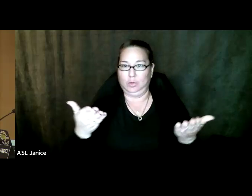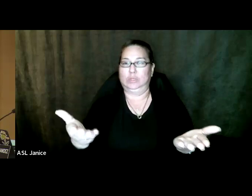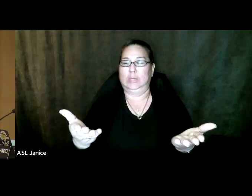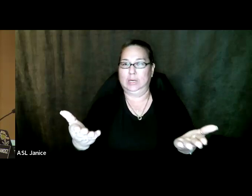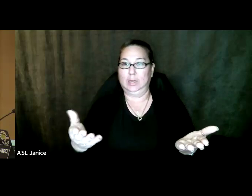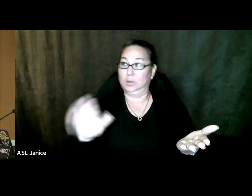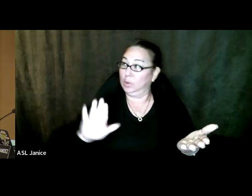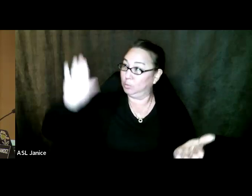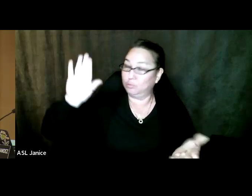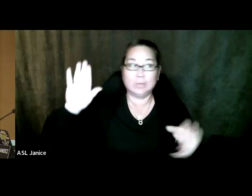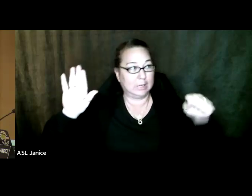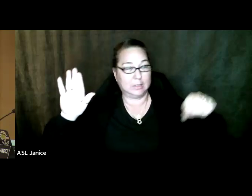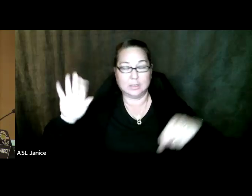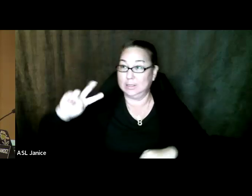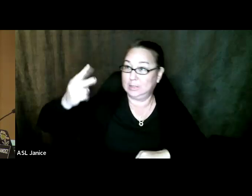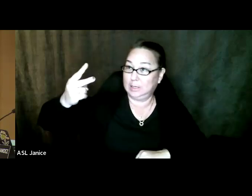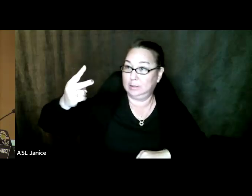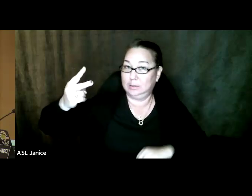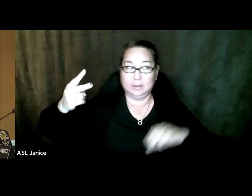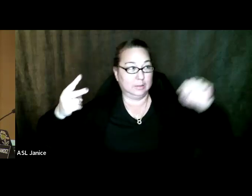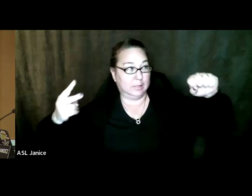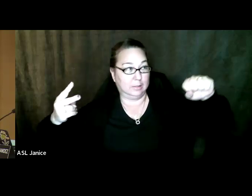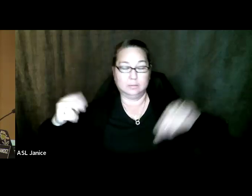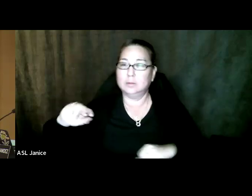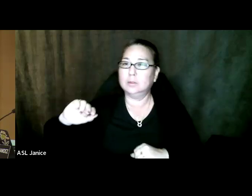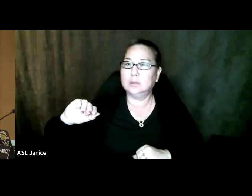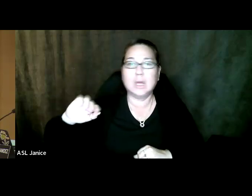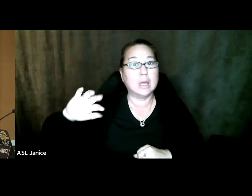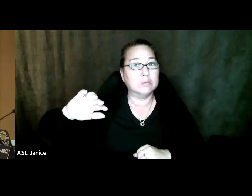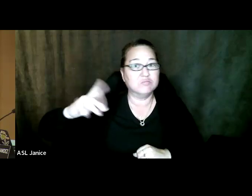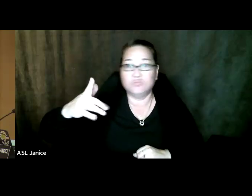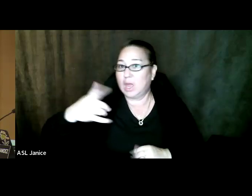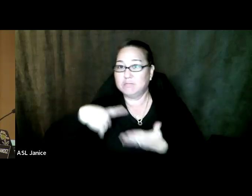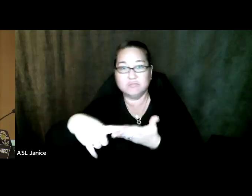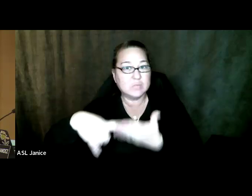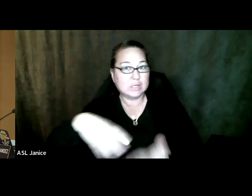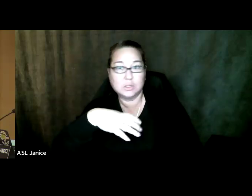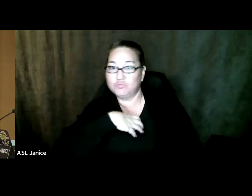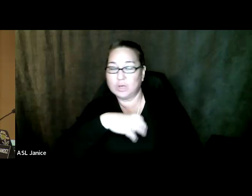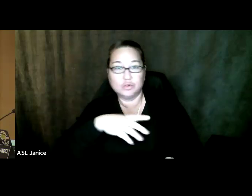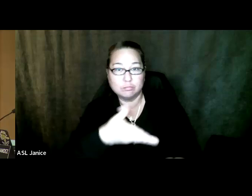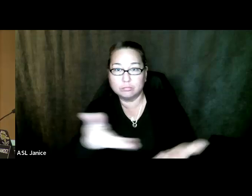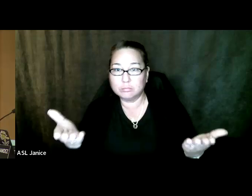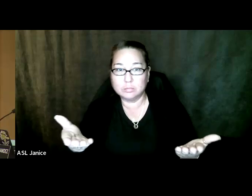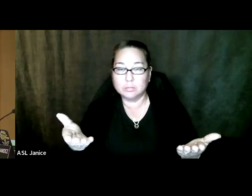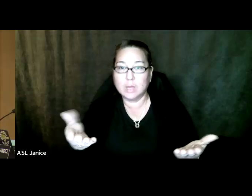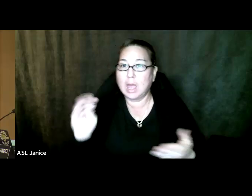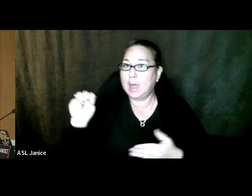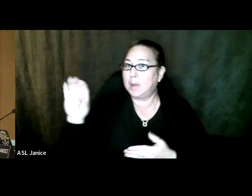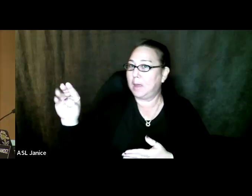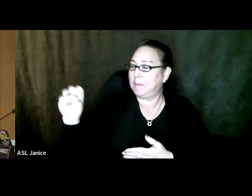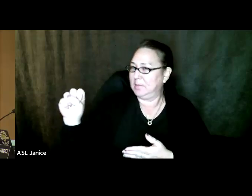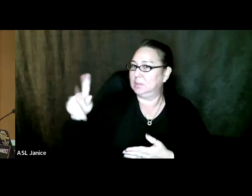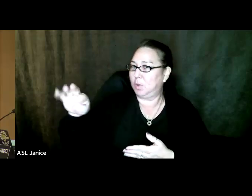moved. Thank you. Is there a second? Second. Thank you. Is there any discussion or objection to the motion? Ms. Parvex, will you please call the